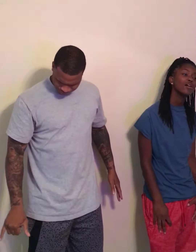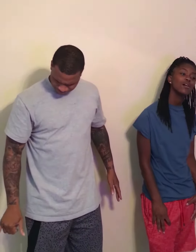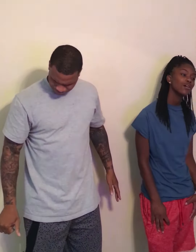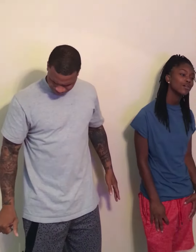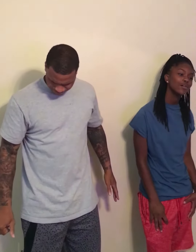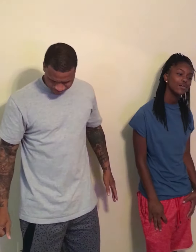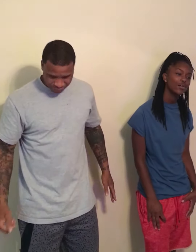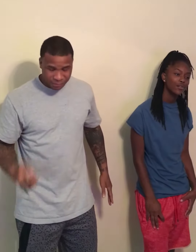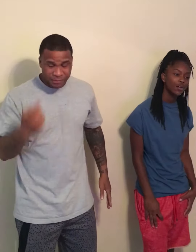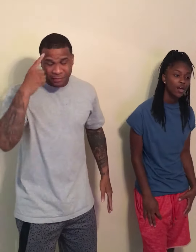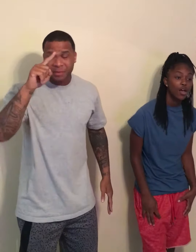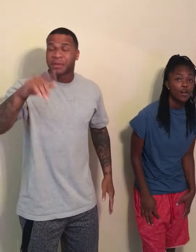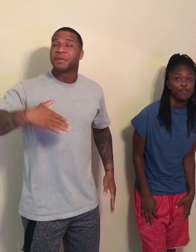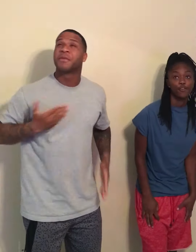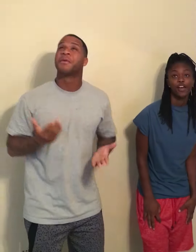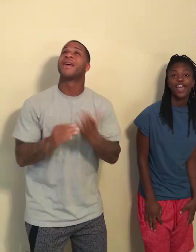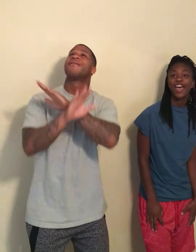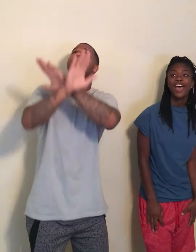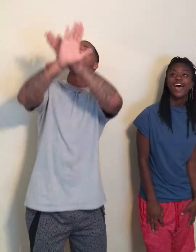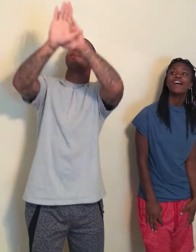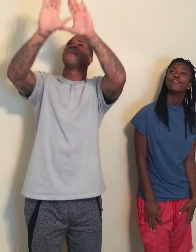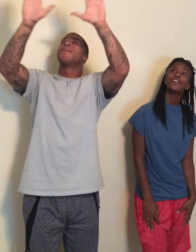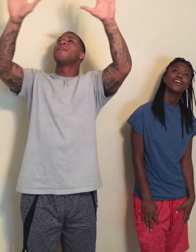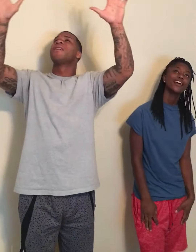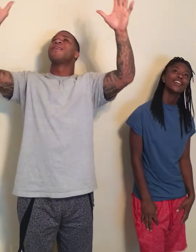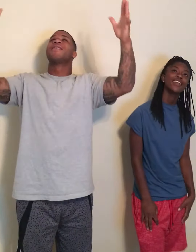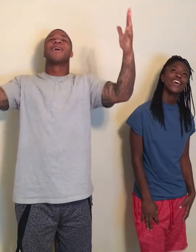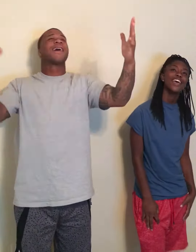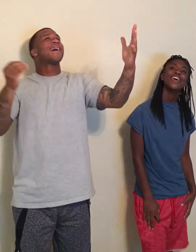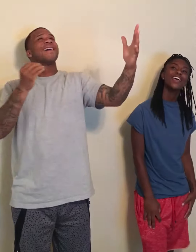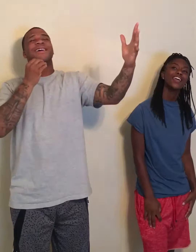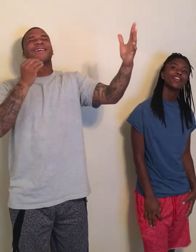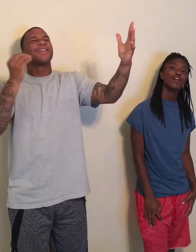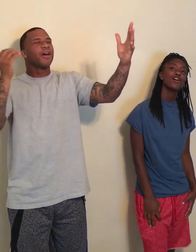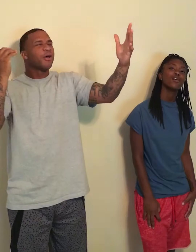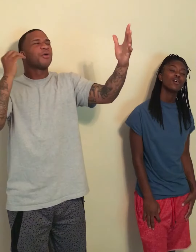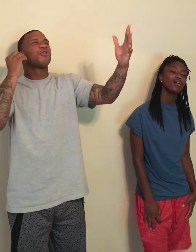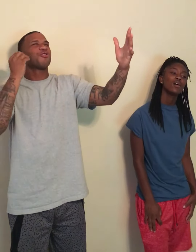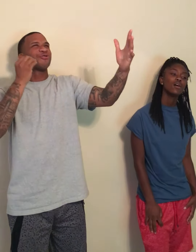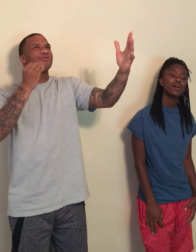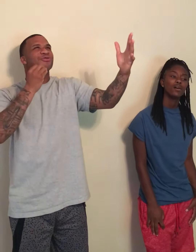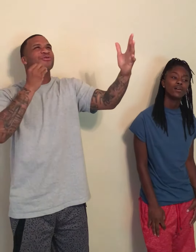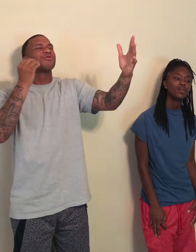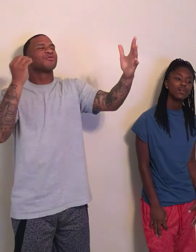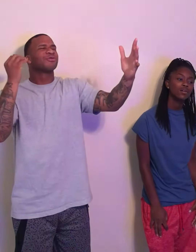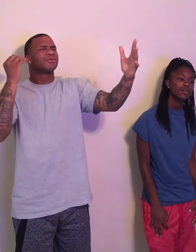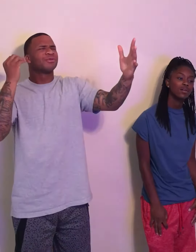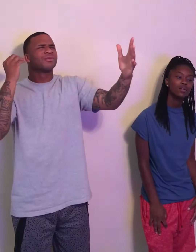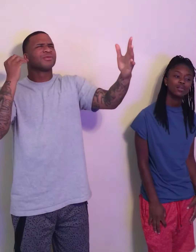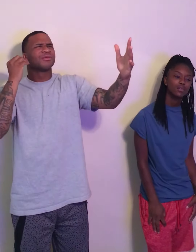long For heaven and home?